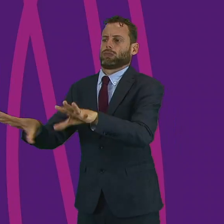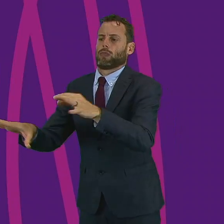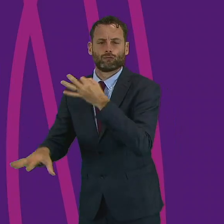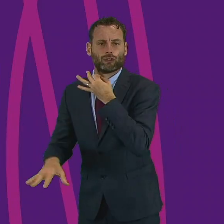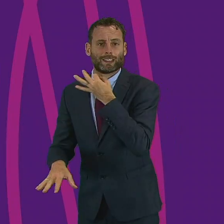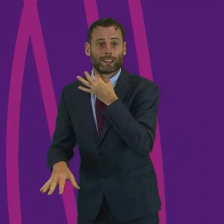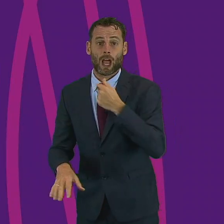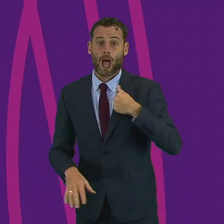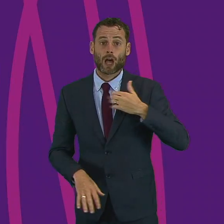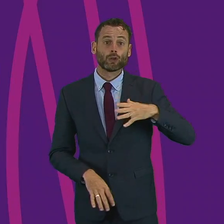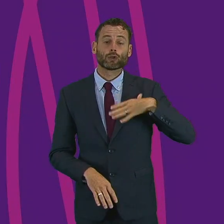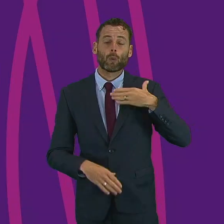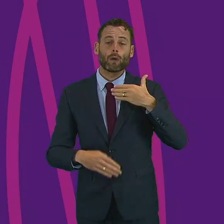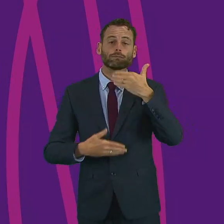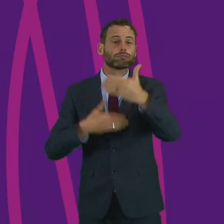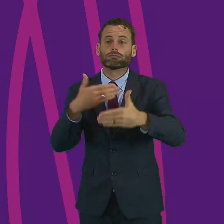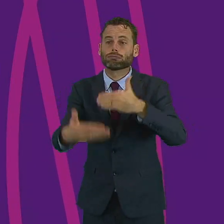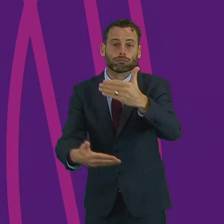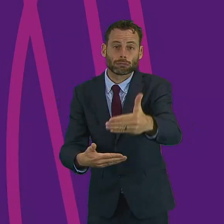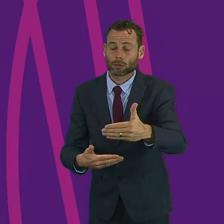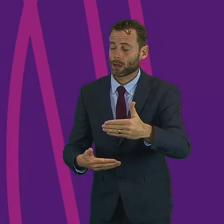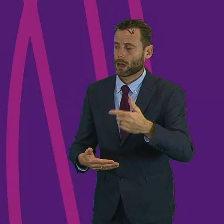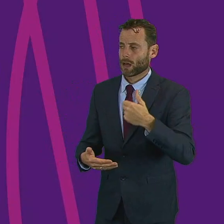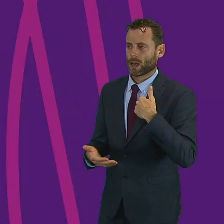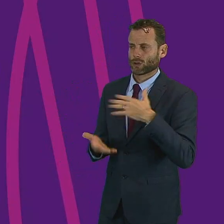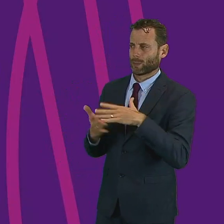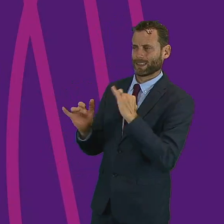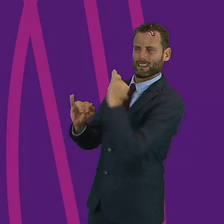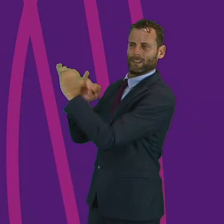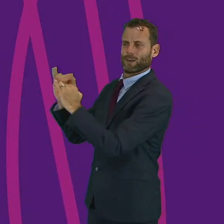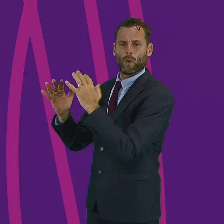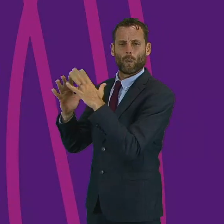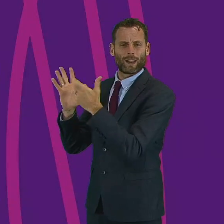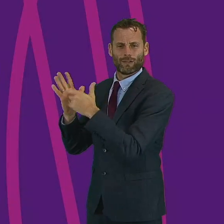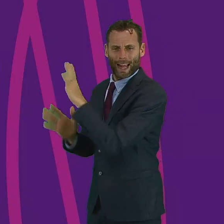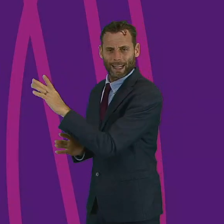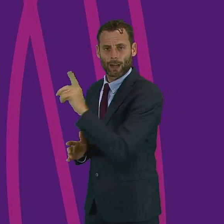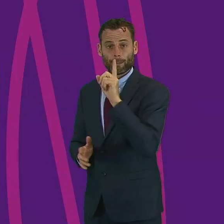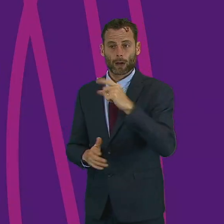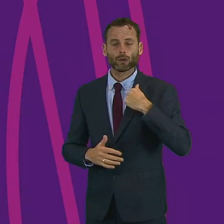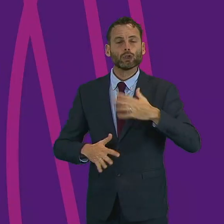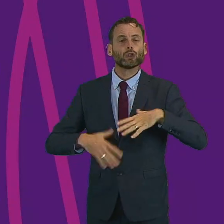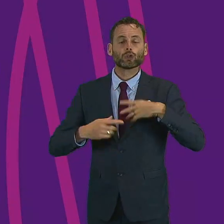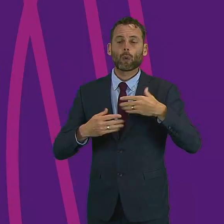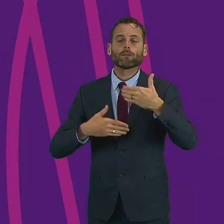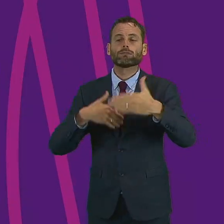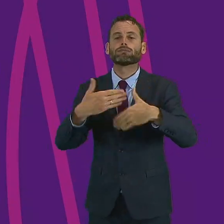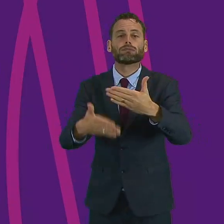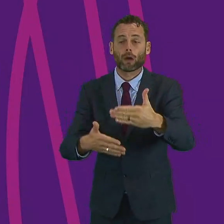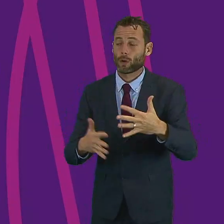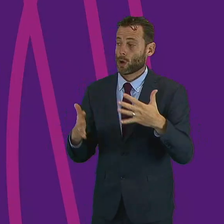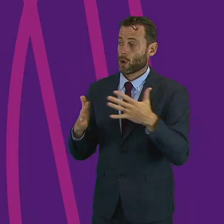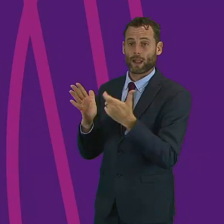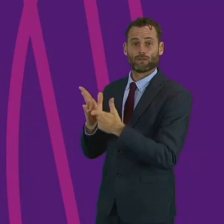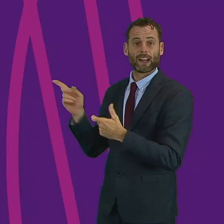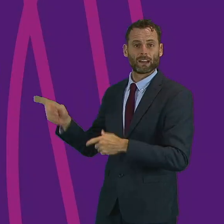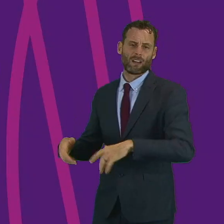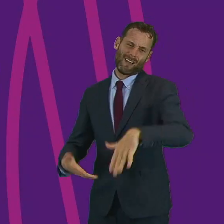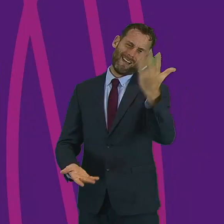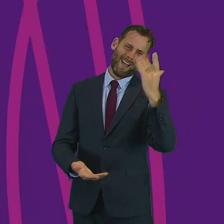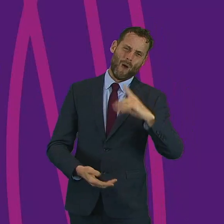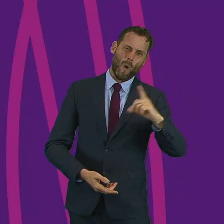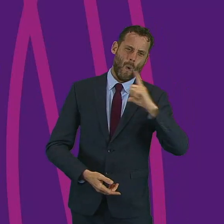to protect people in care homes. These are not easy decisions, and it's my job with the Health Secretary and